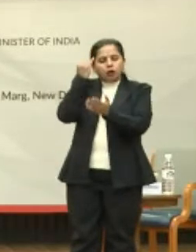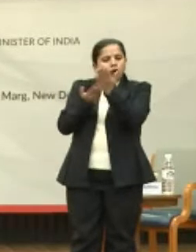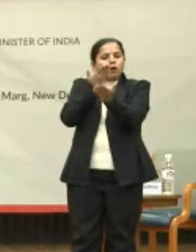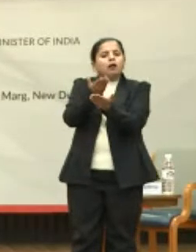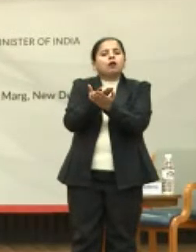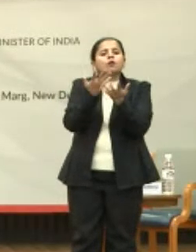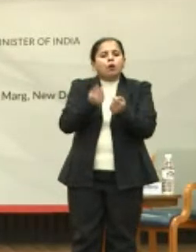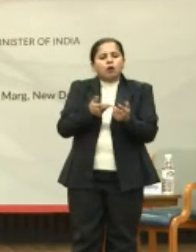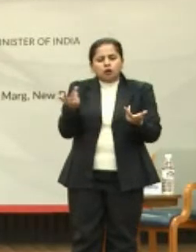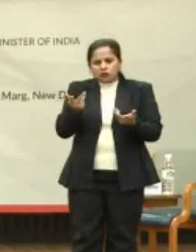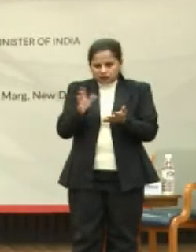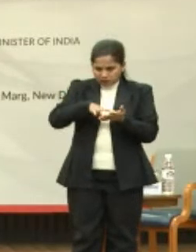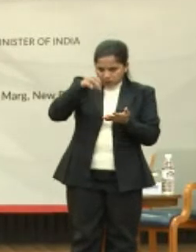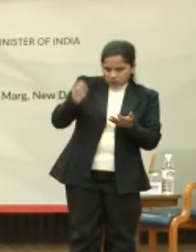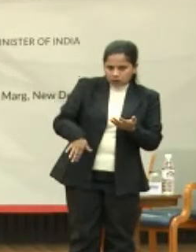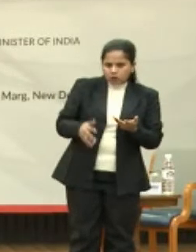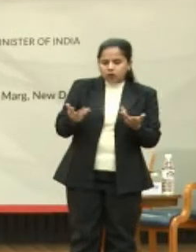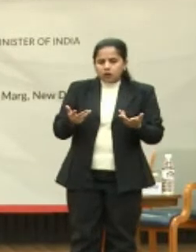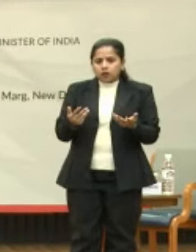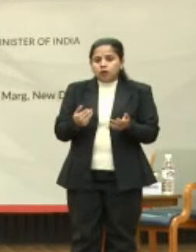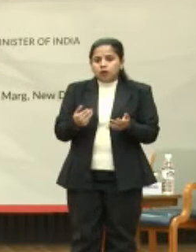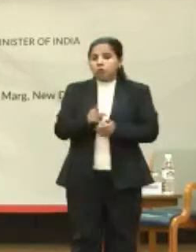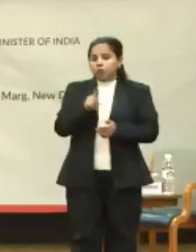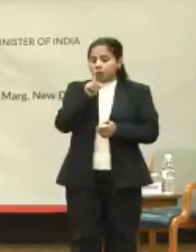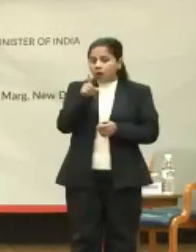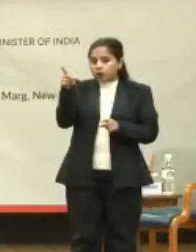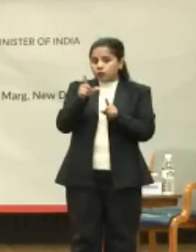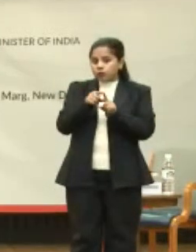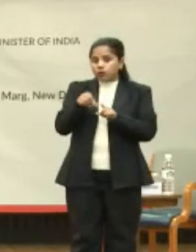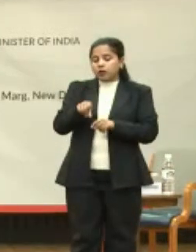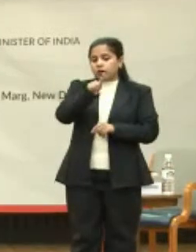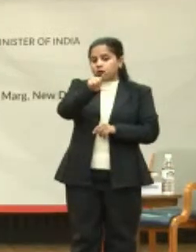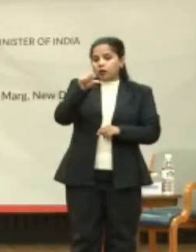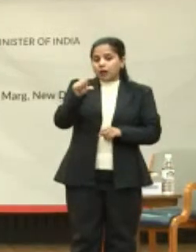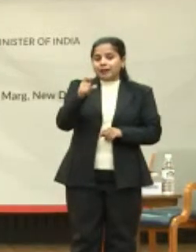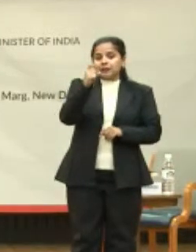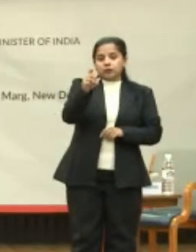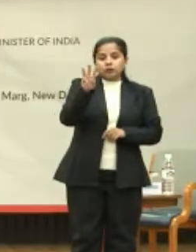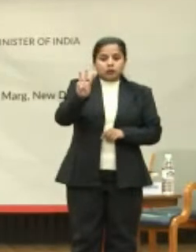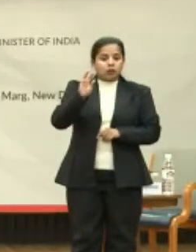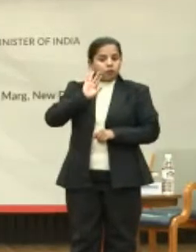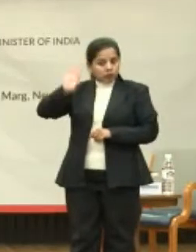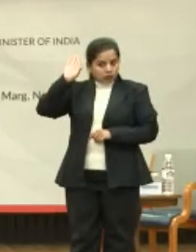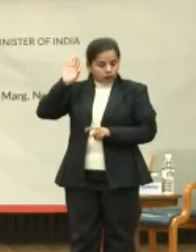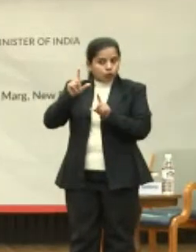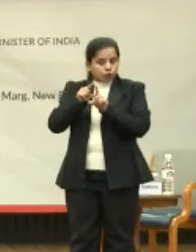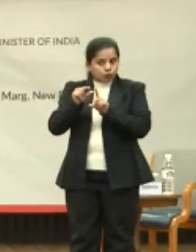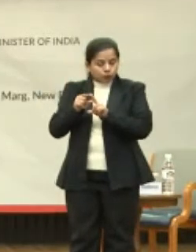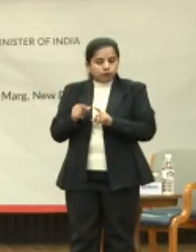abolition. While they were doing this in 1973,